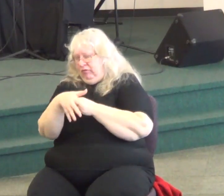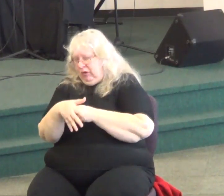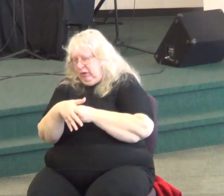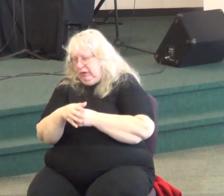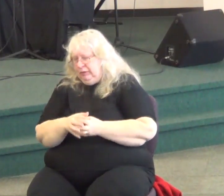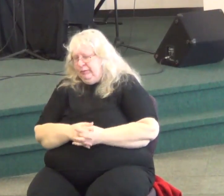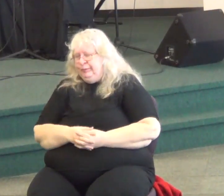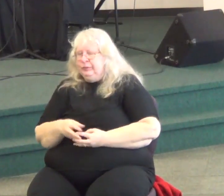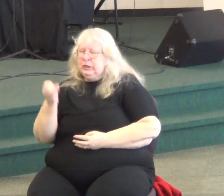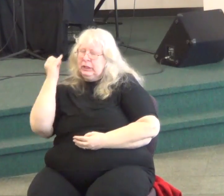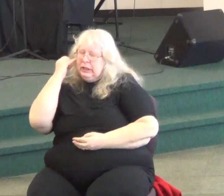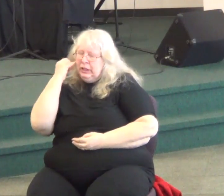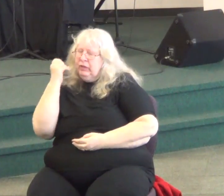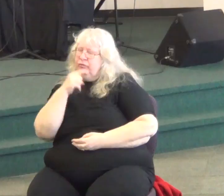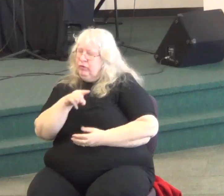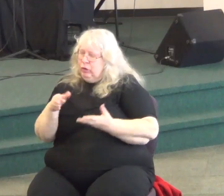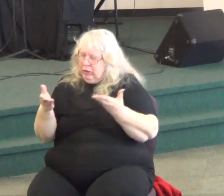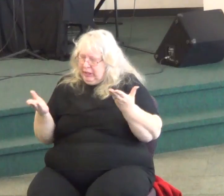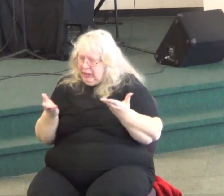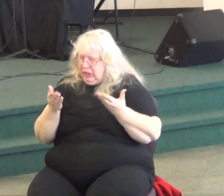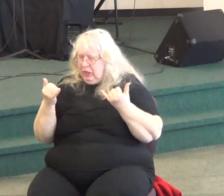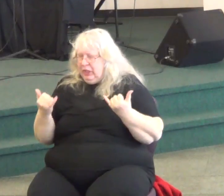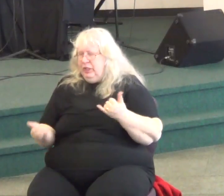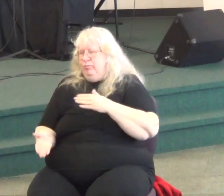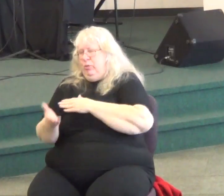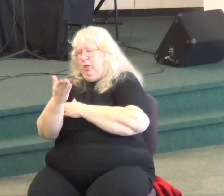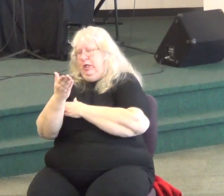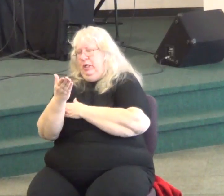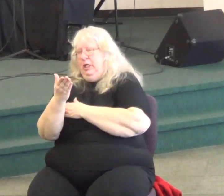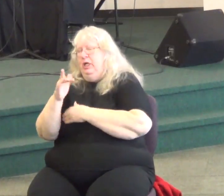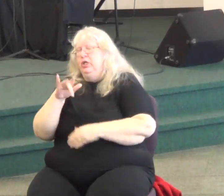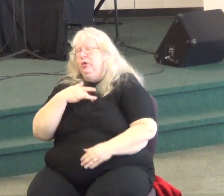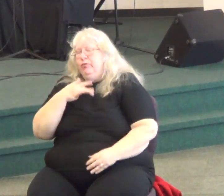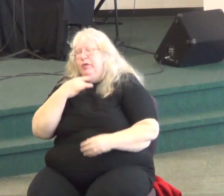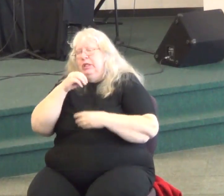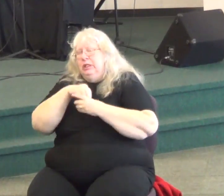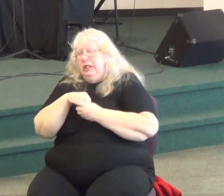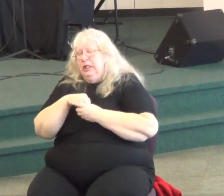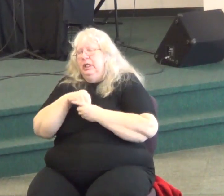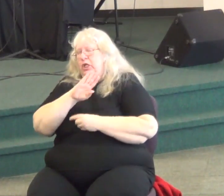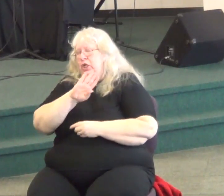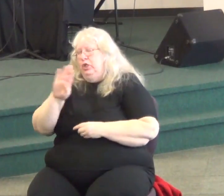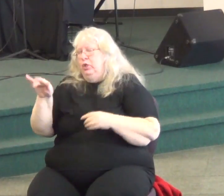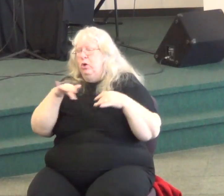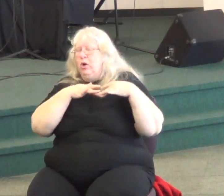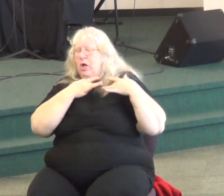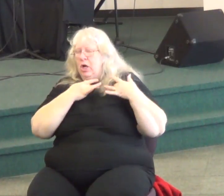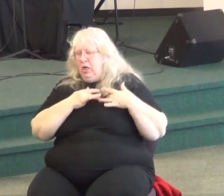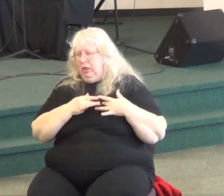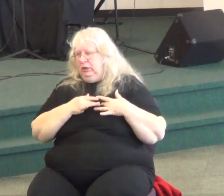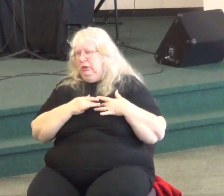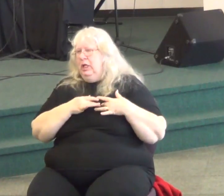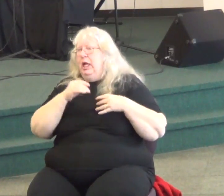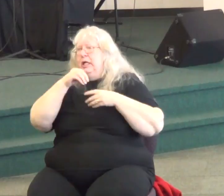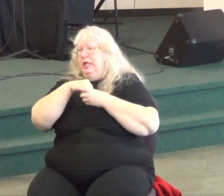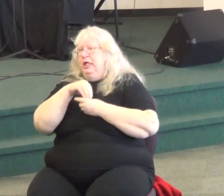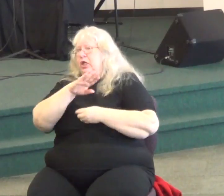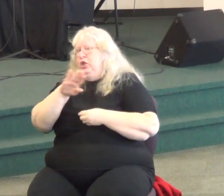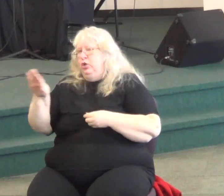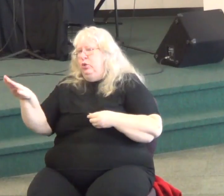If you're here this morning and you feel in your heart and in your spirit that you have never